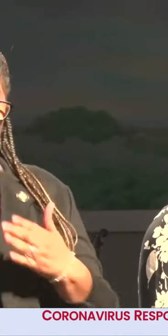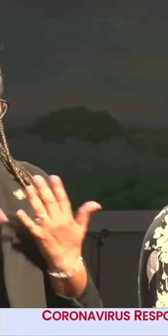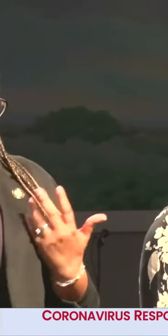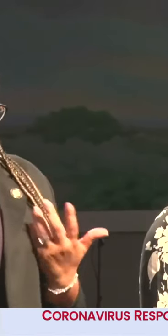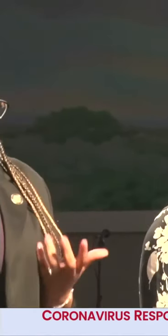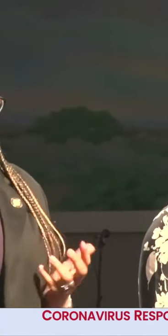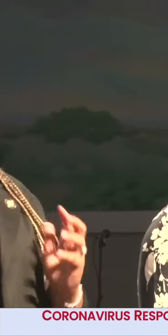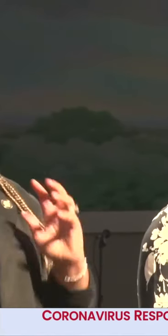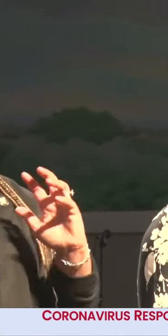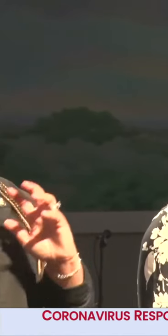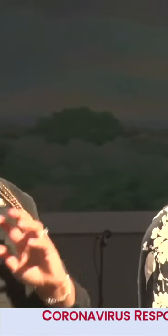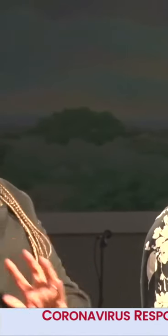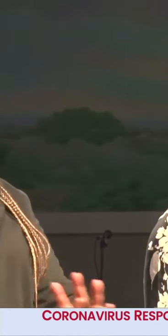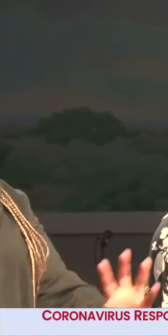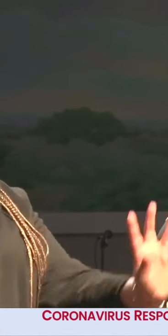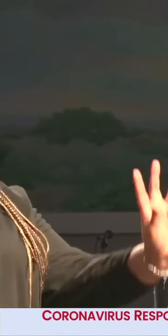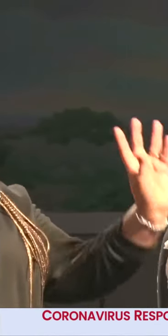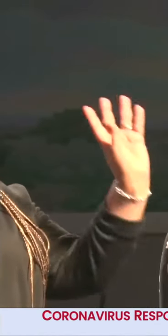through.